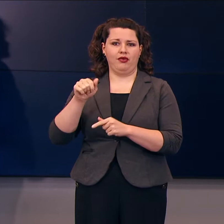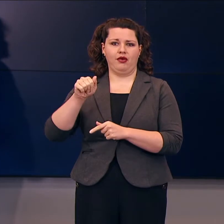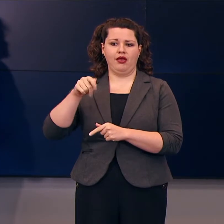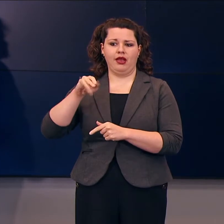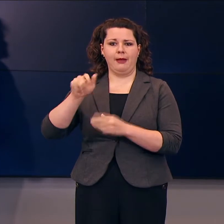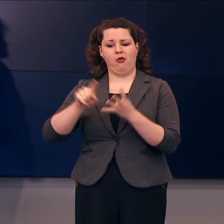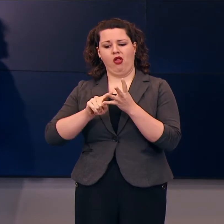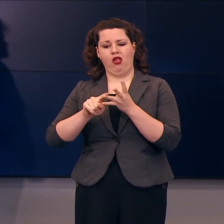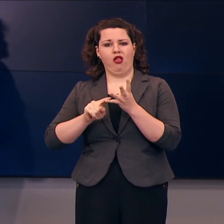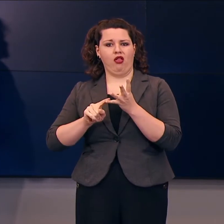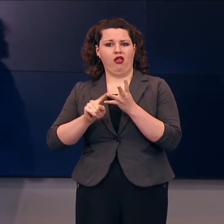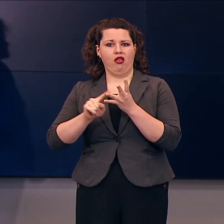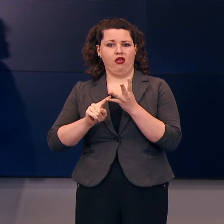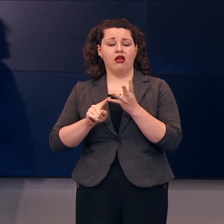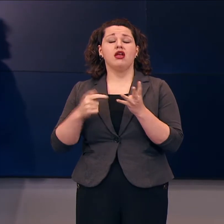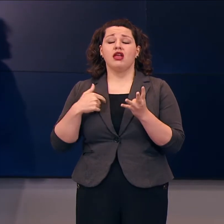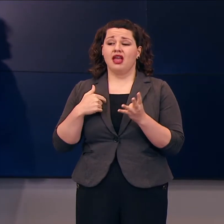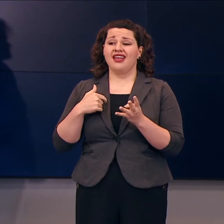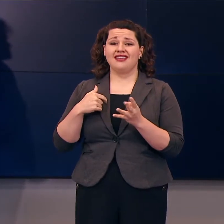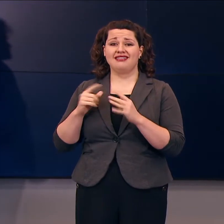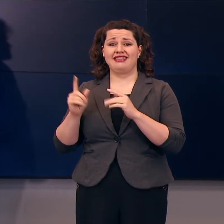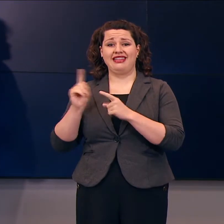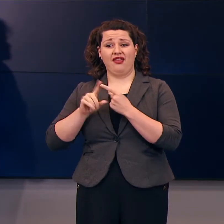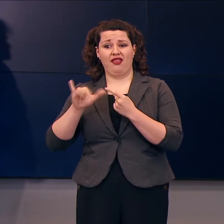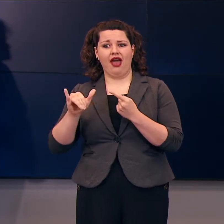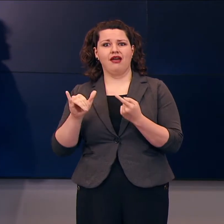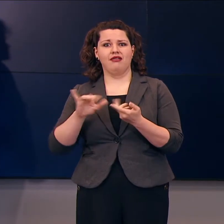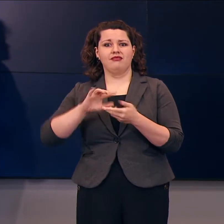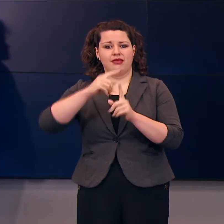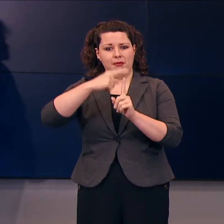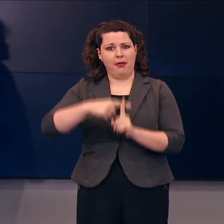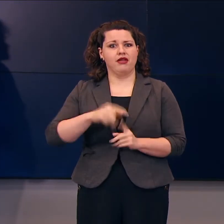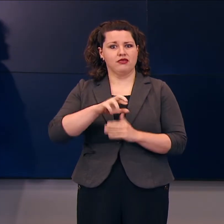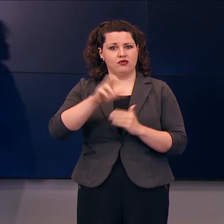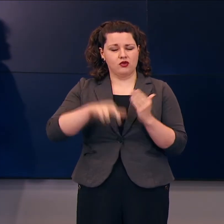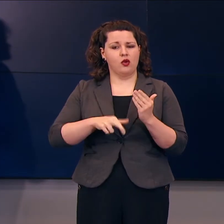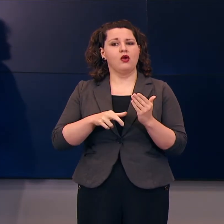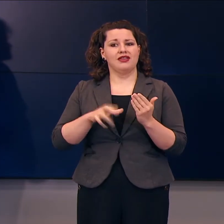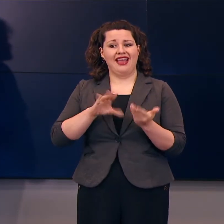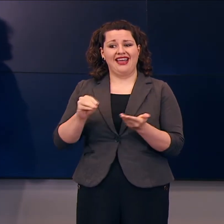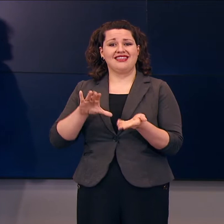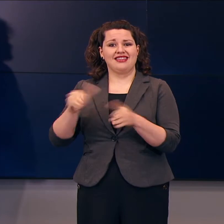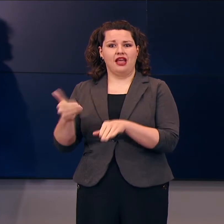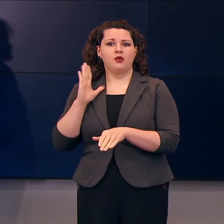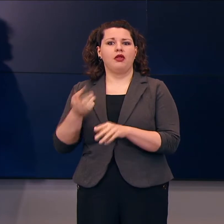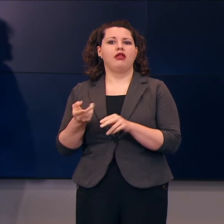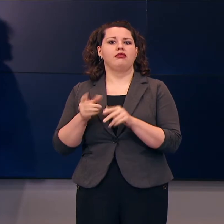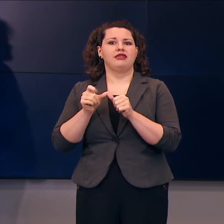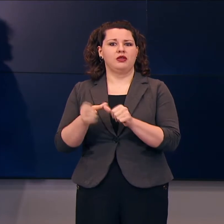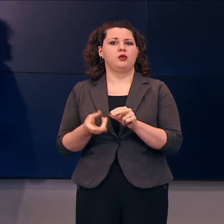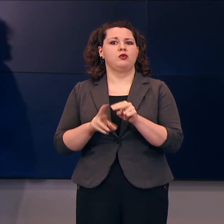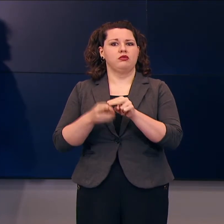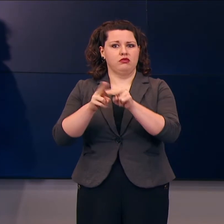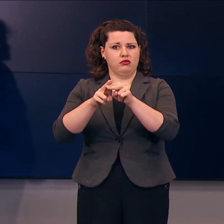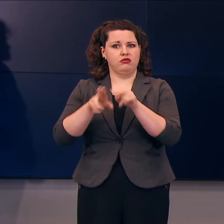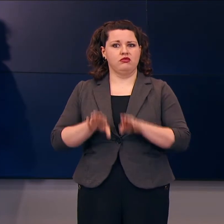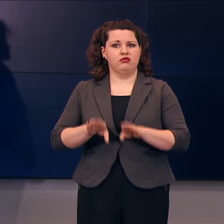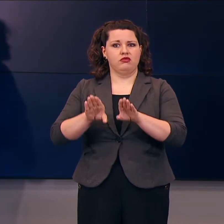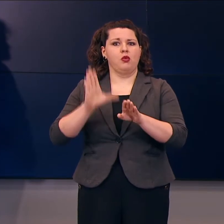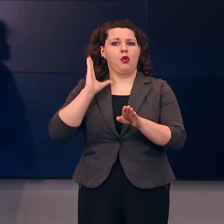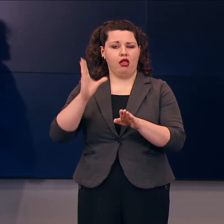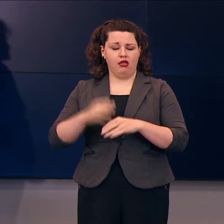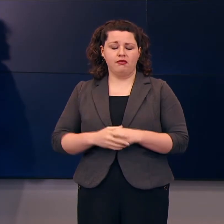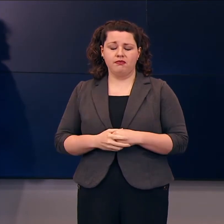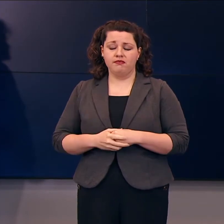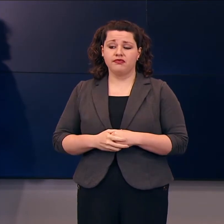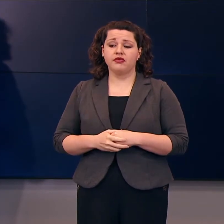anticipate our number of positive cases, and unfortunately, our deaths will continue to rise as well. Long-term